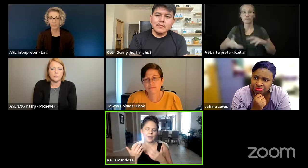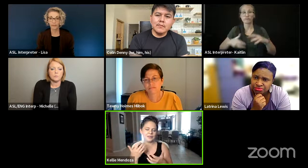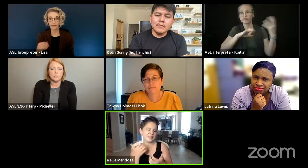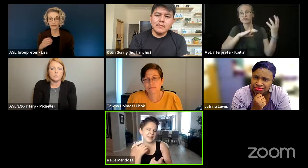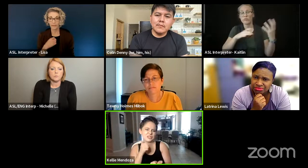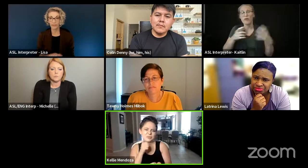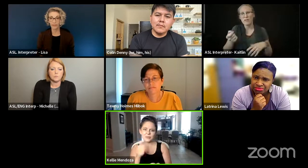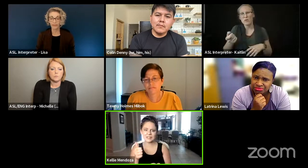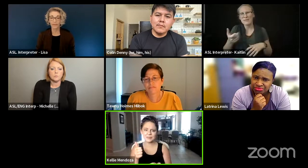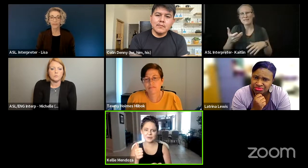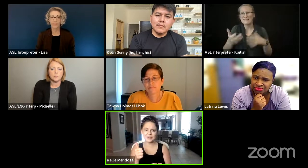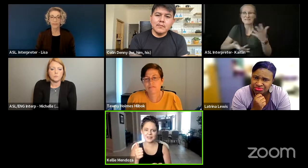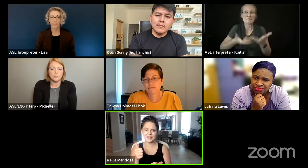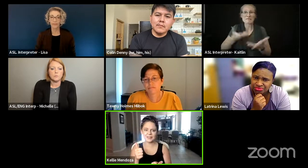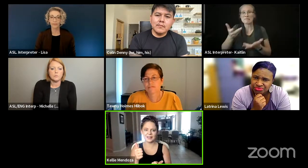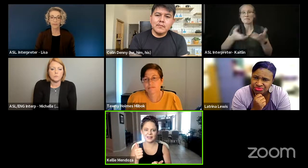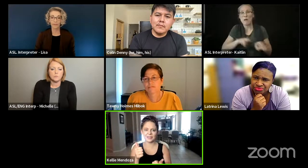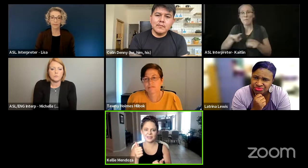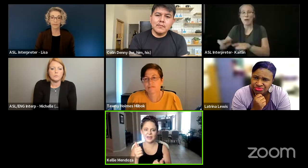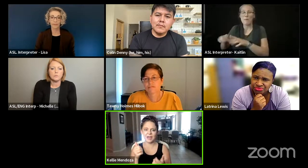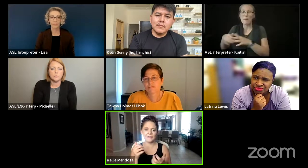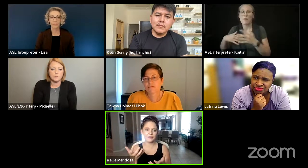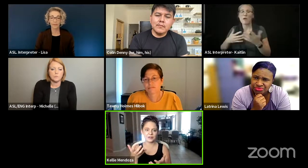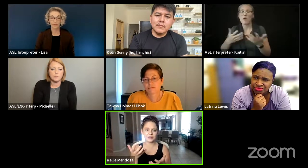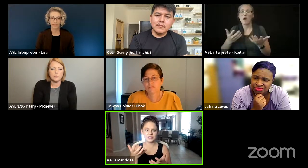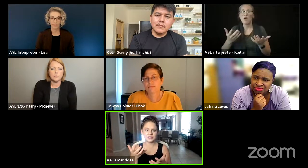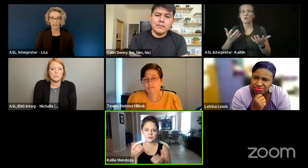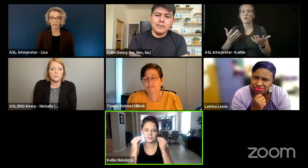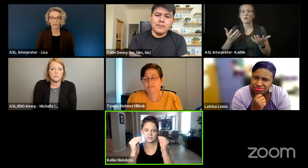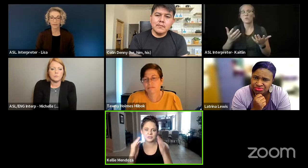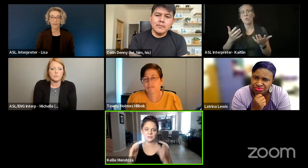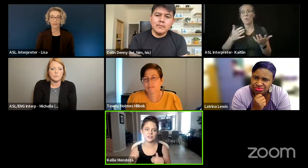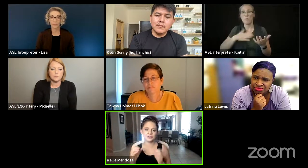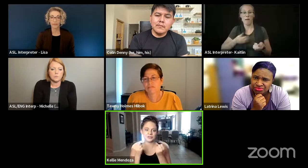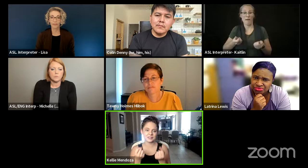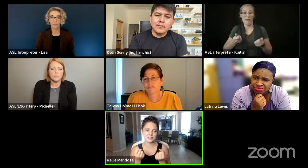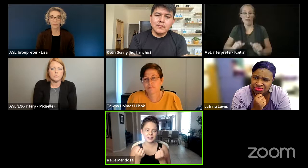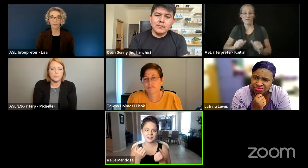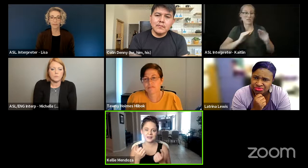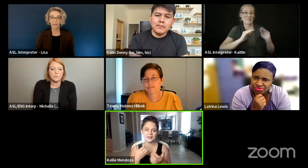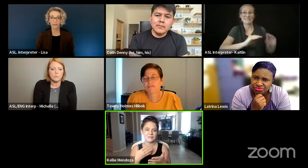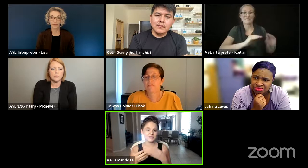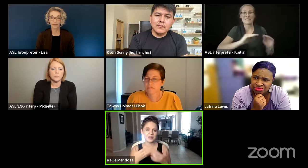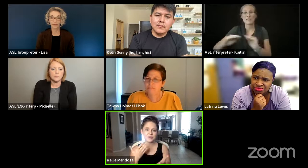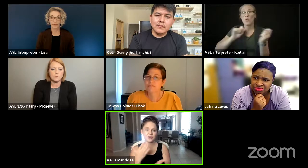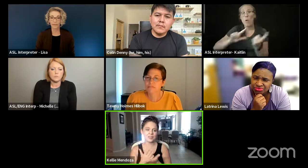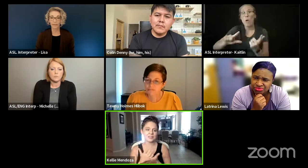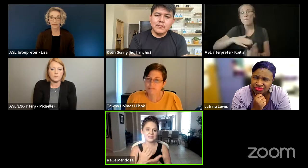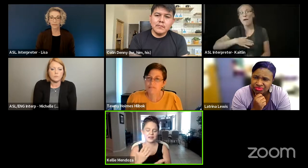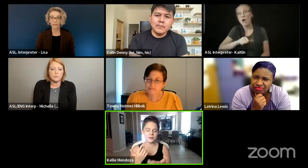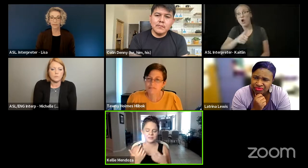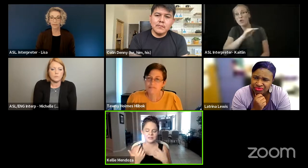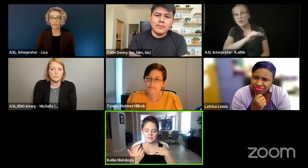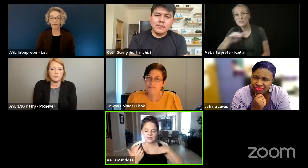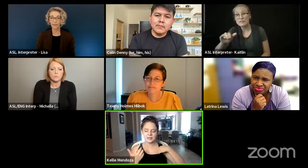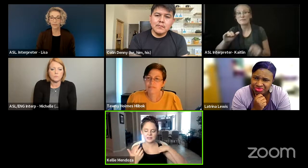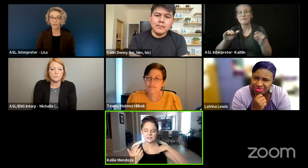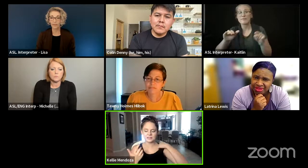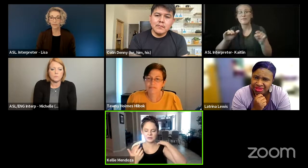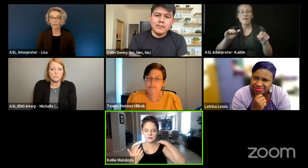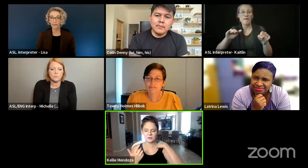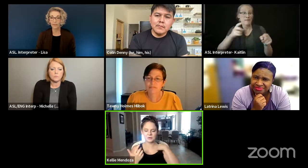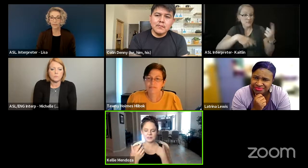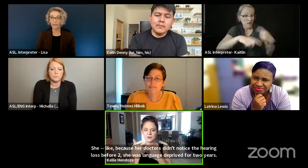I just wasn't putting in like the effort to teach my children sign anymore. That stopped.